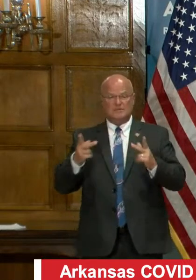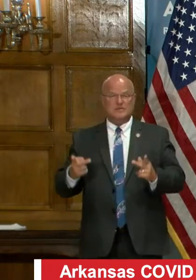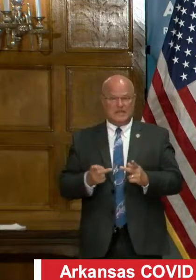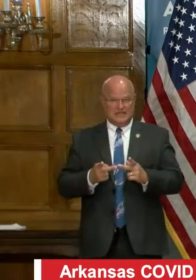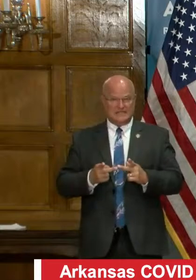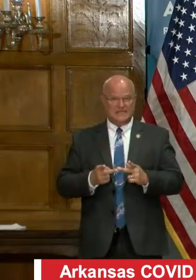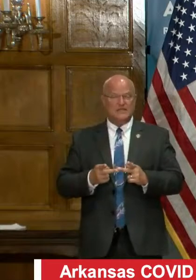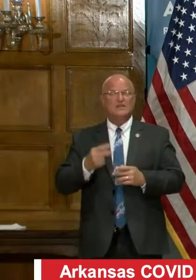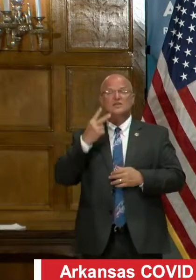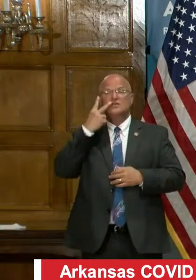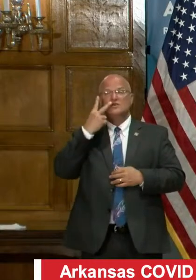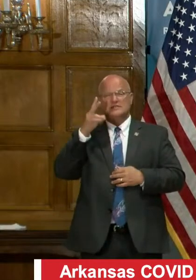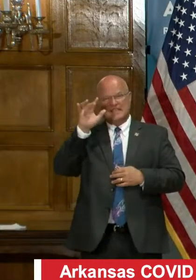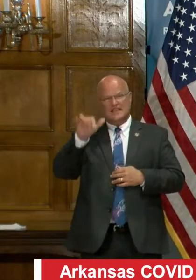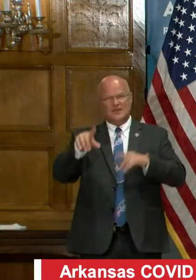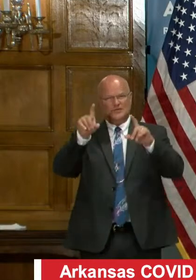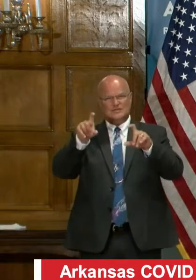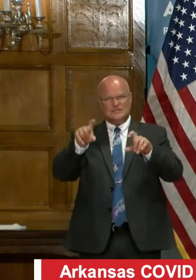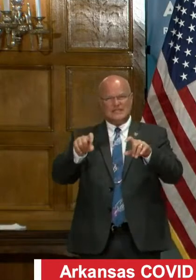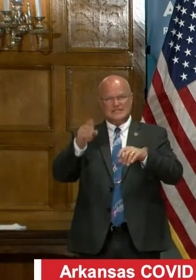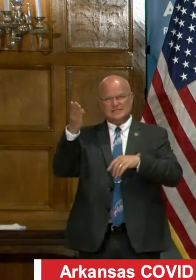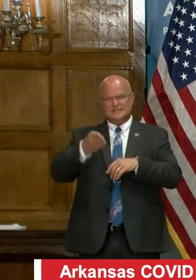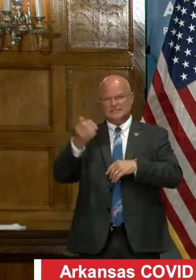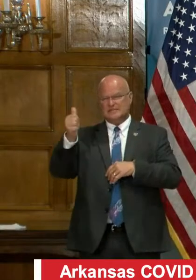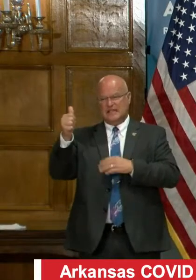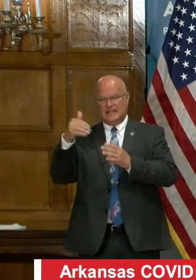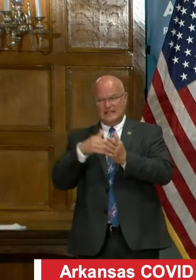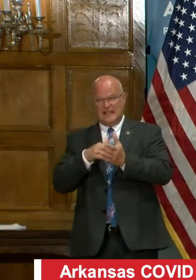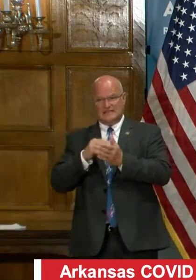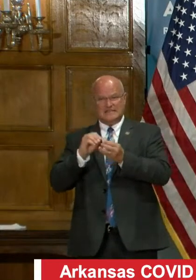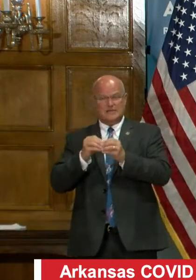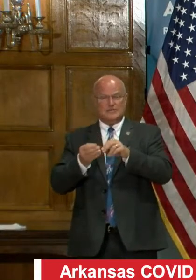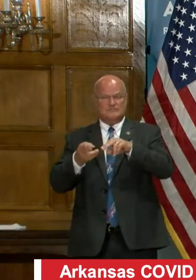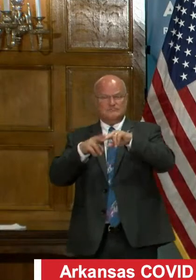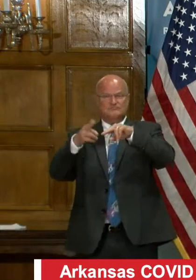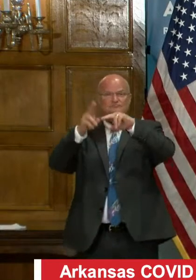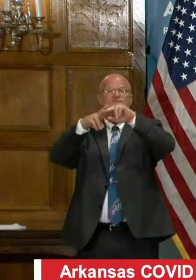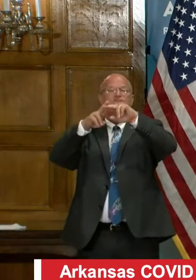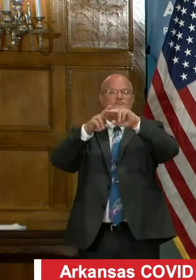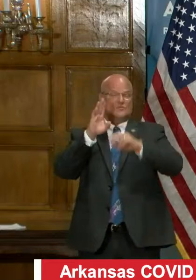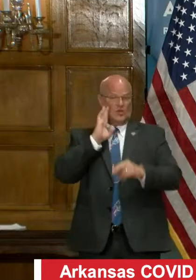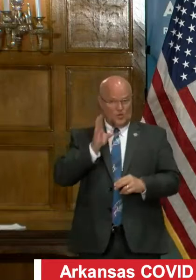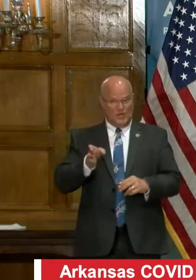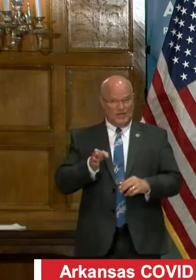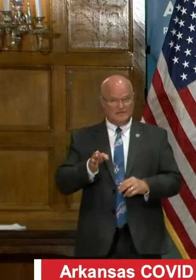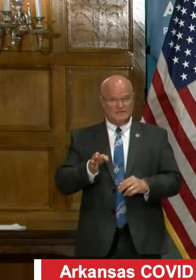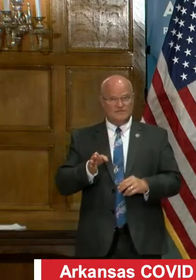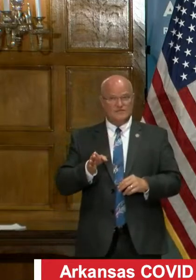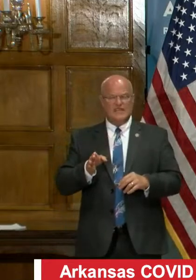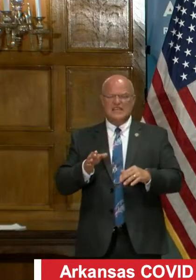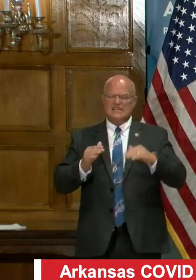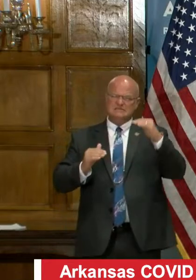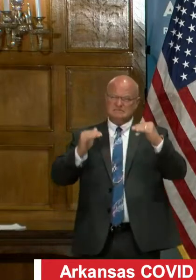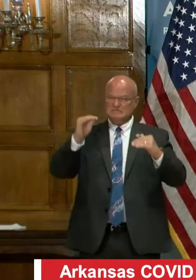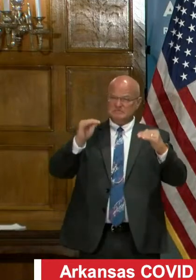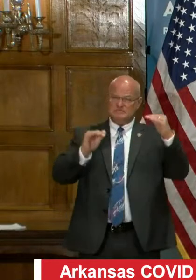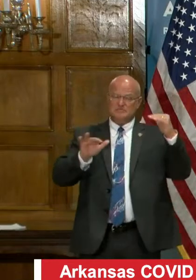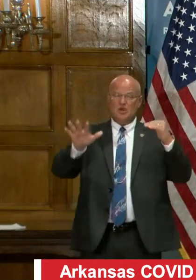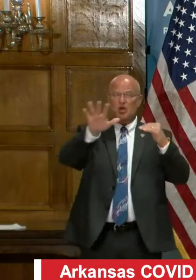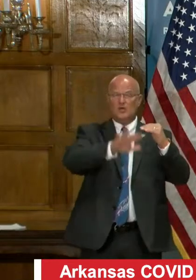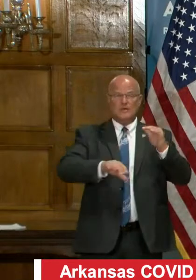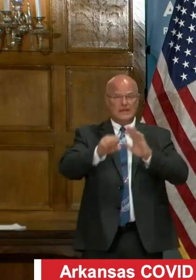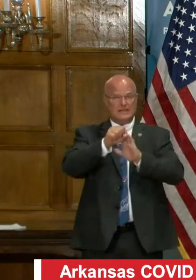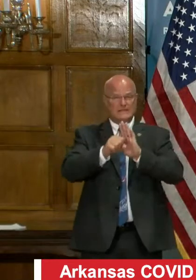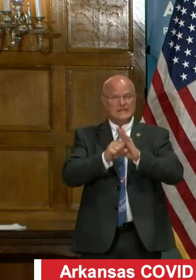employees. You'll see those testing per capita numbers go up. It's fairly balanced across the state, but